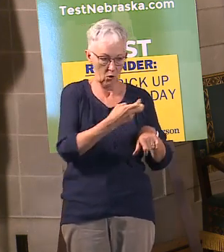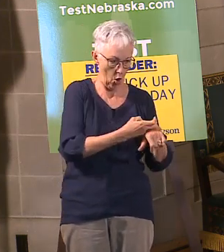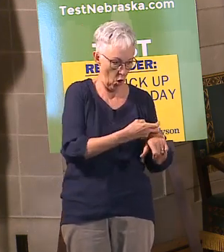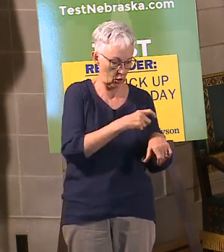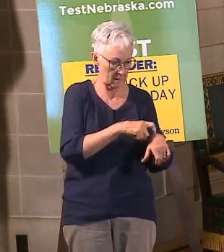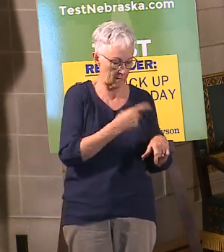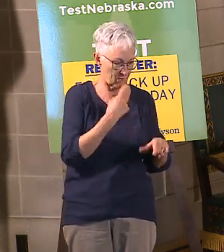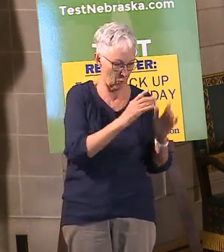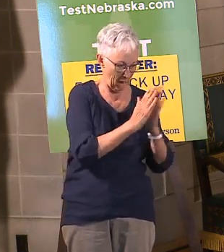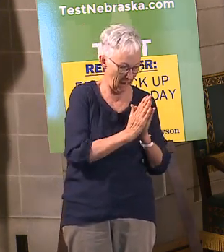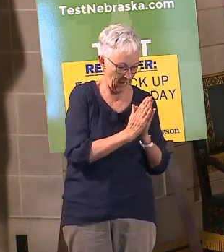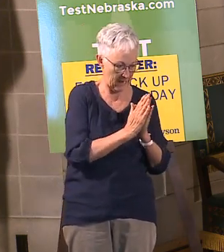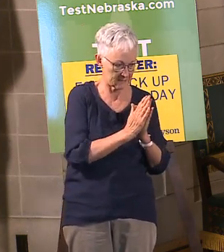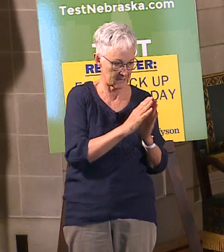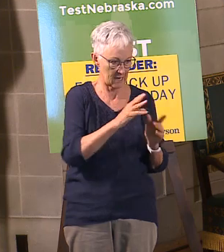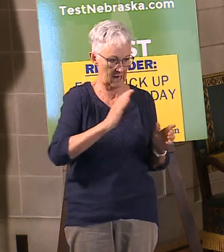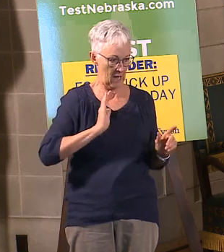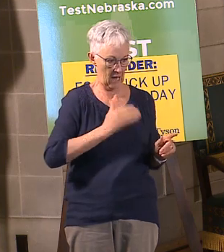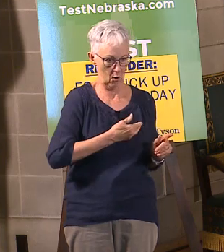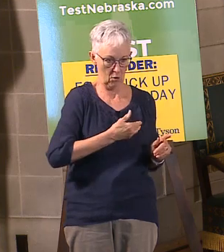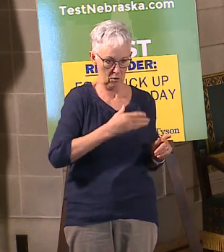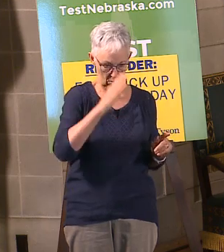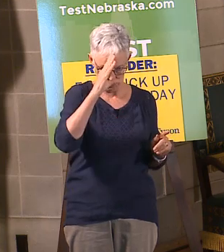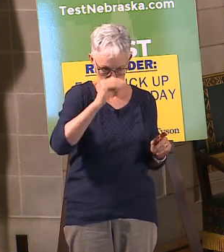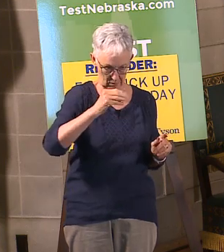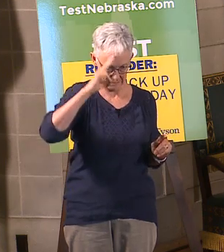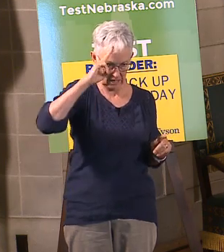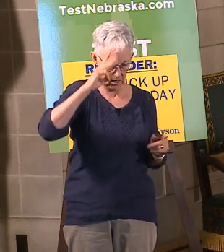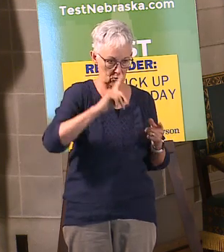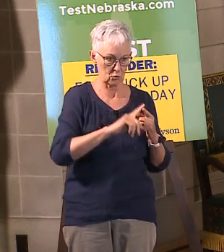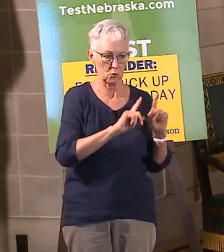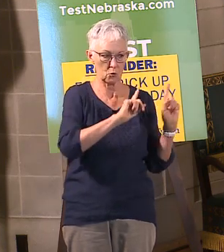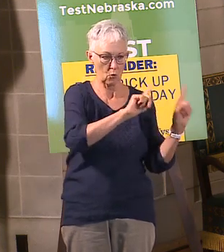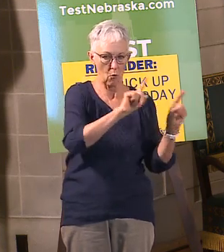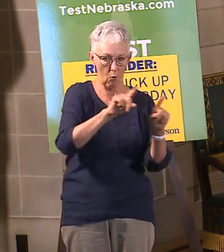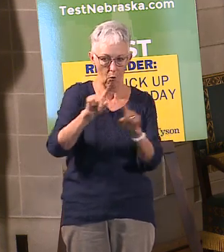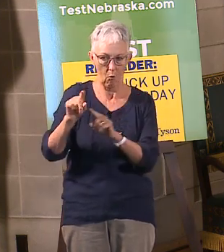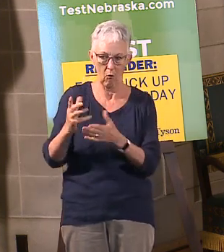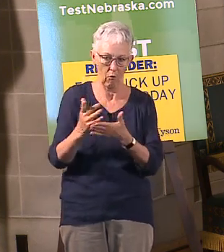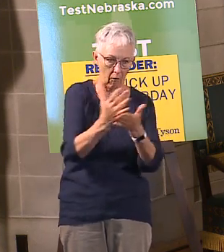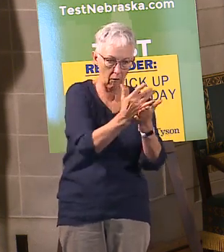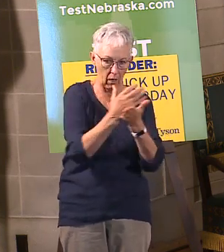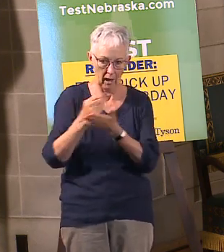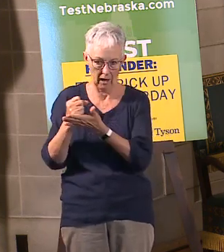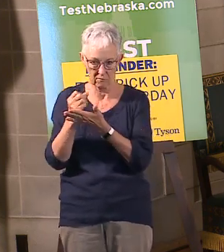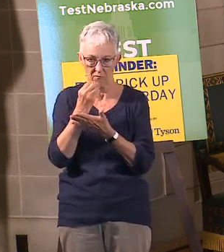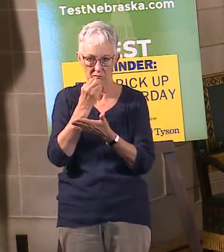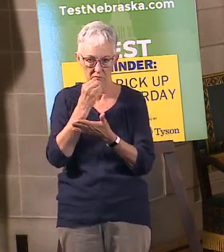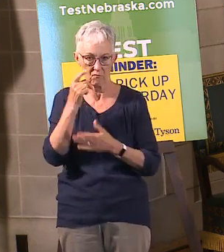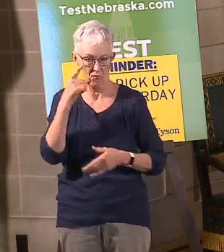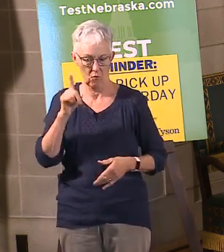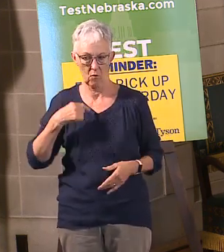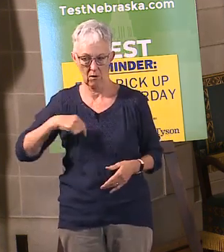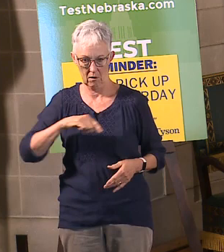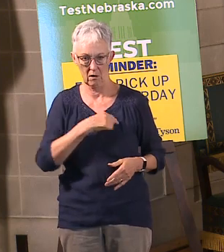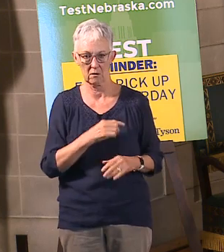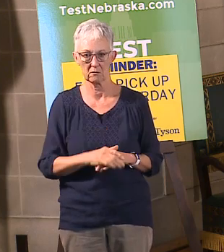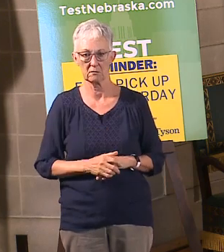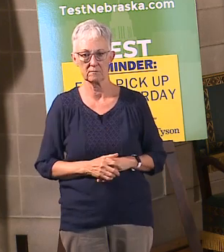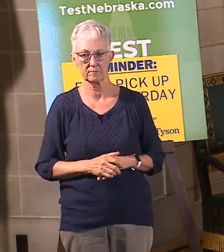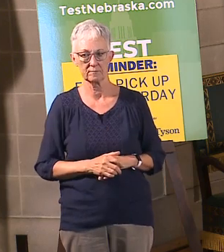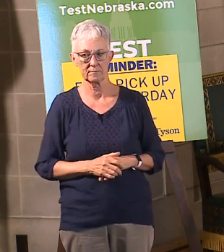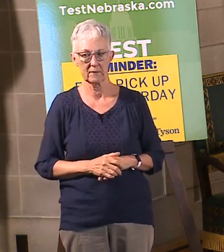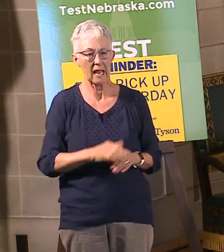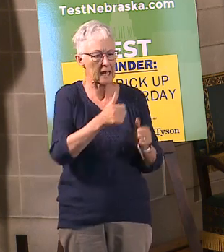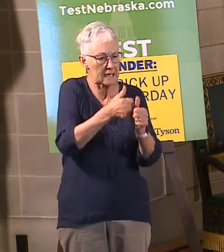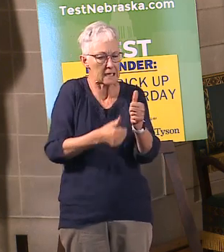the governor's help and our state officials' help, we think we've got a really good plan in place. And there's really some things that our community can do to help make sure that